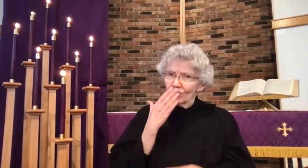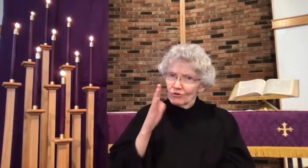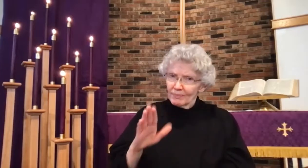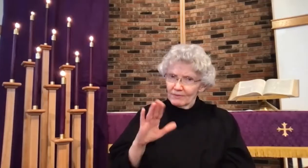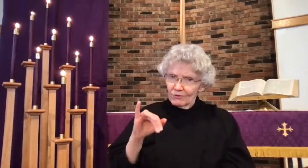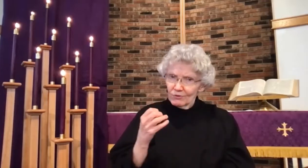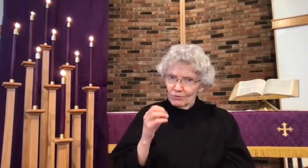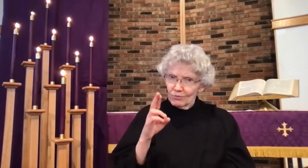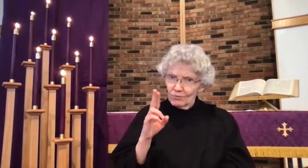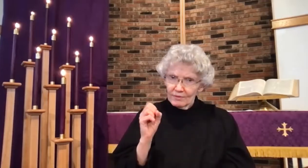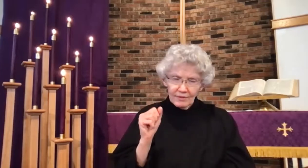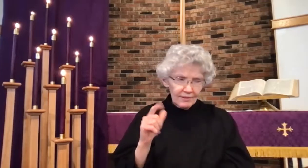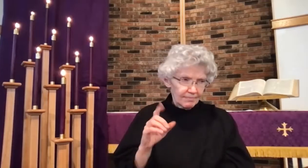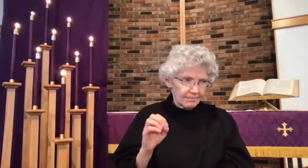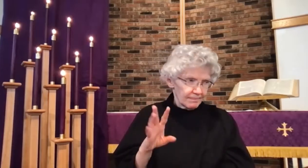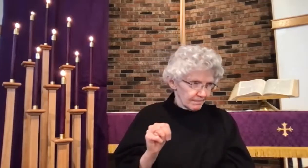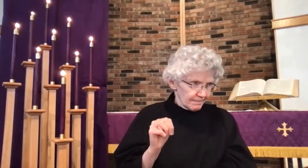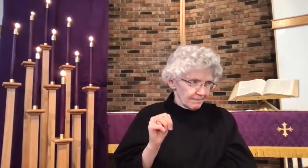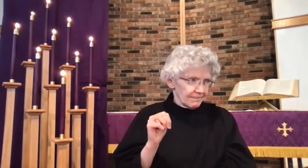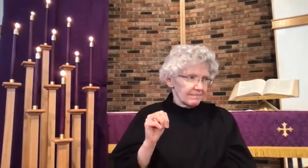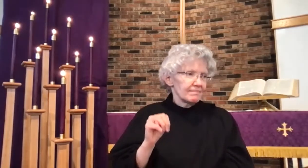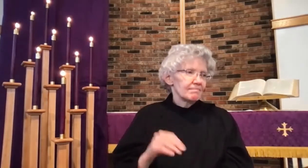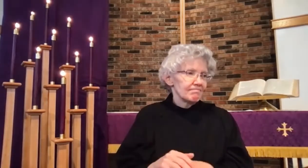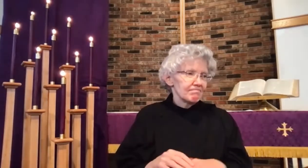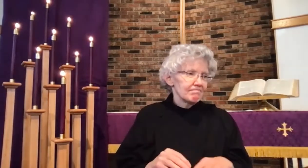Jesus set his face to go to Jerusalem.